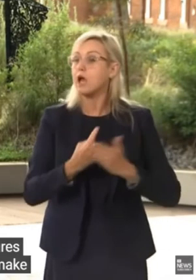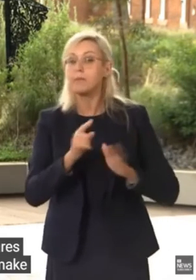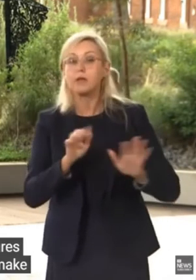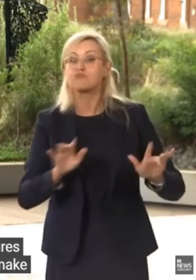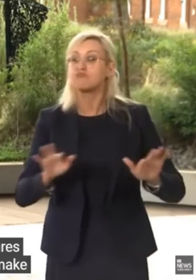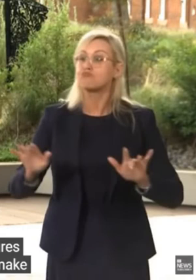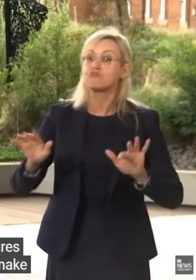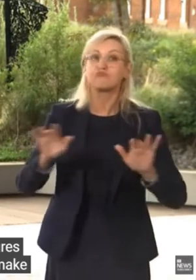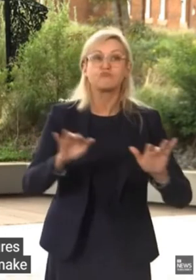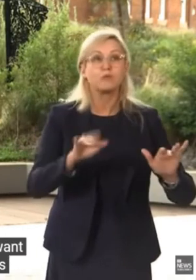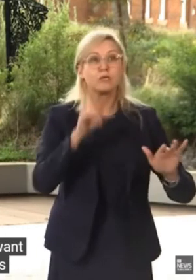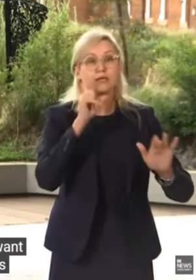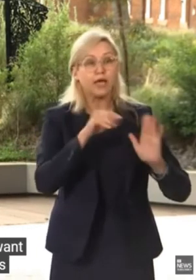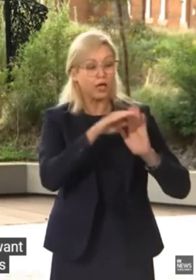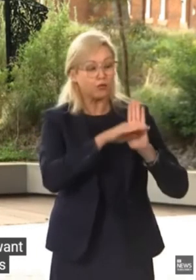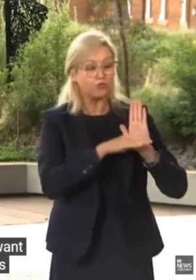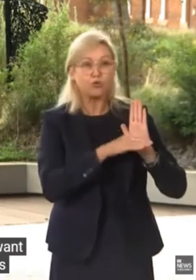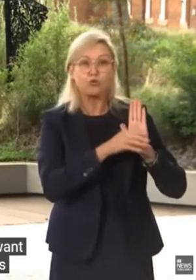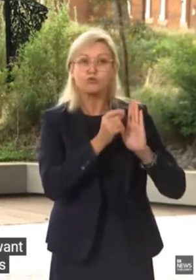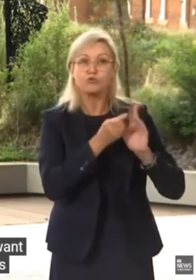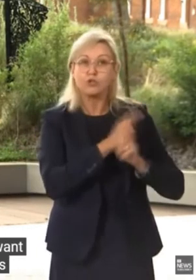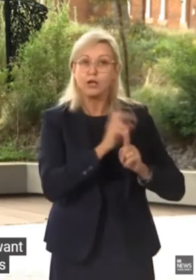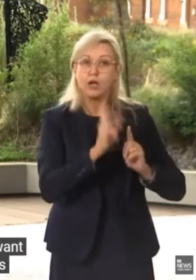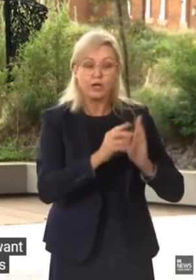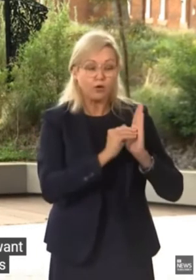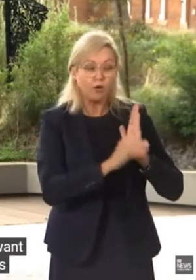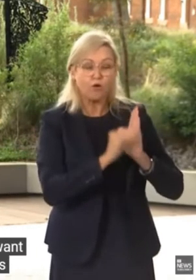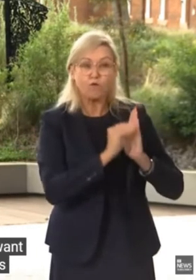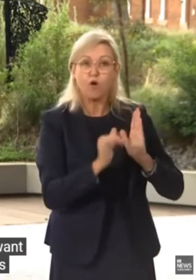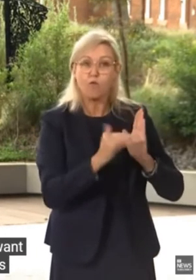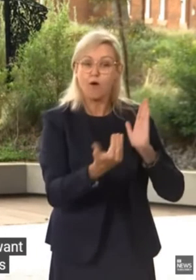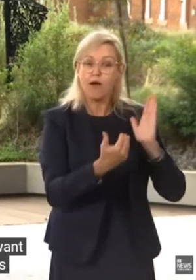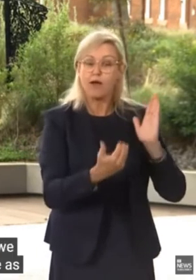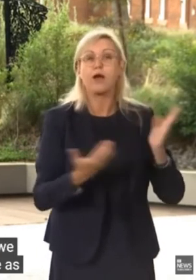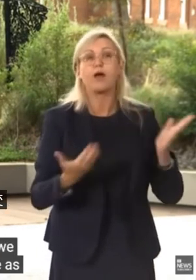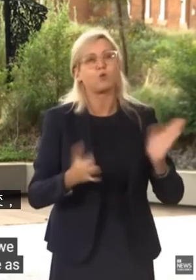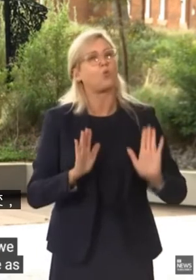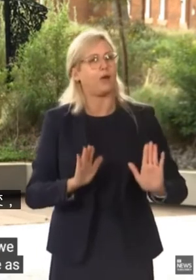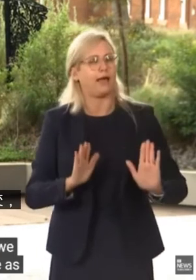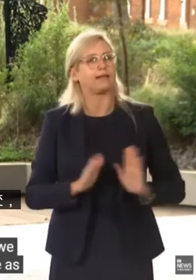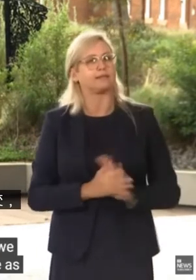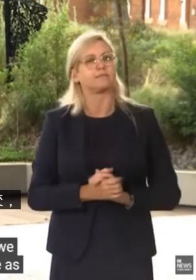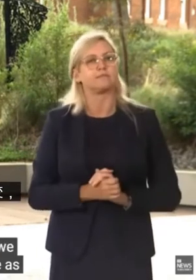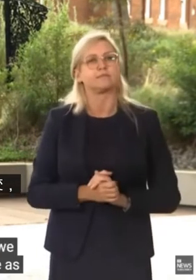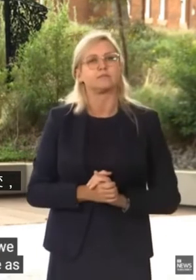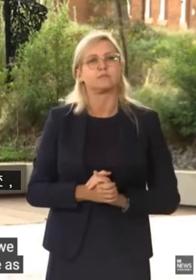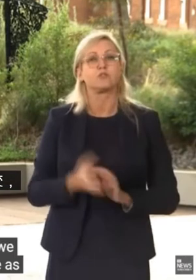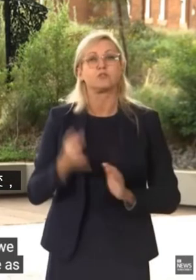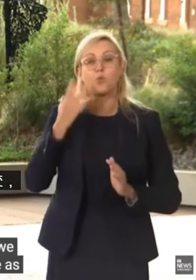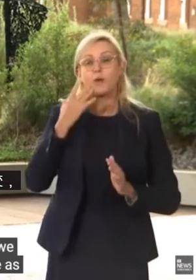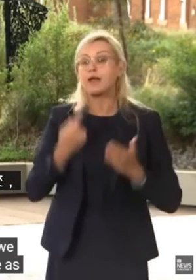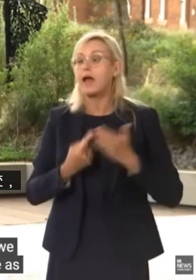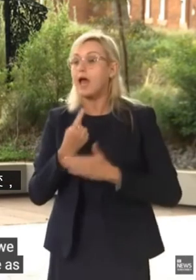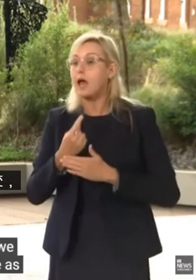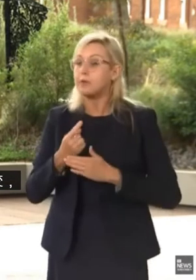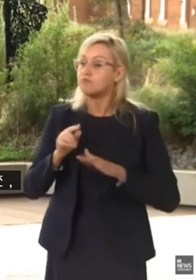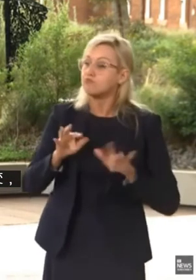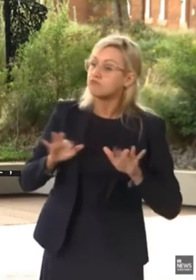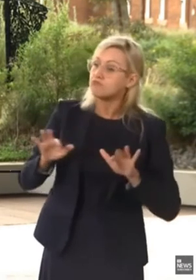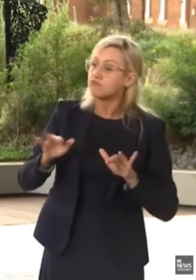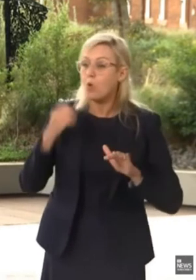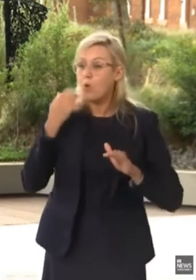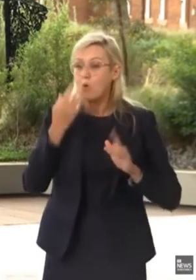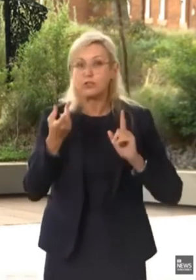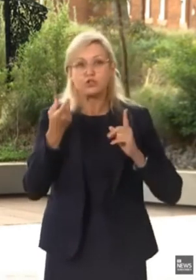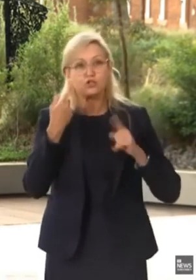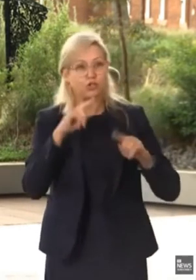want to do, though, is provide as much certainty as possible. We want to make as little change as we can as we move through. I think over the